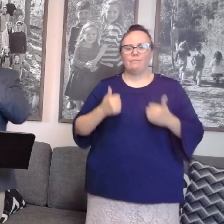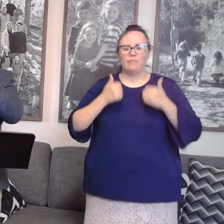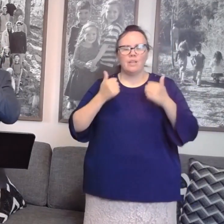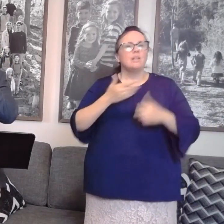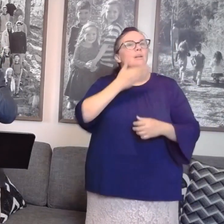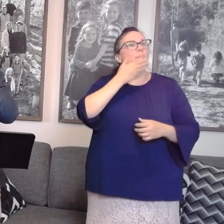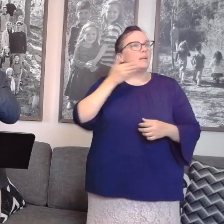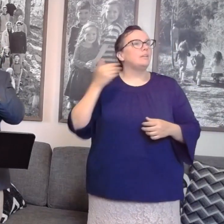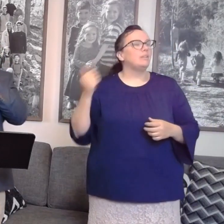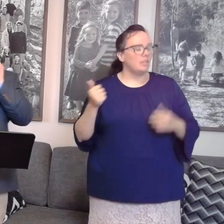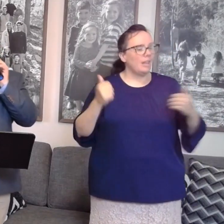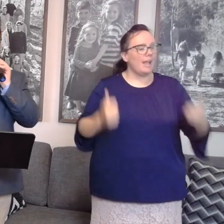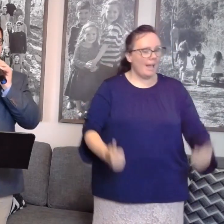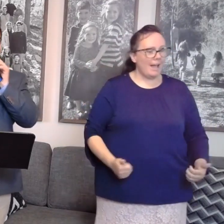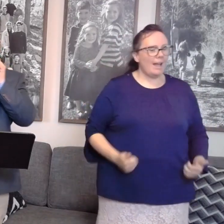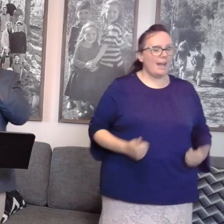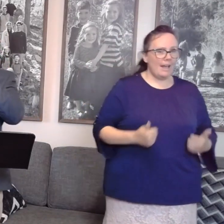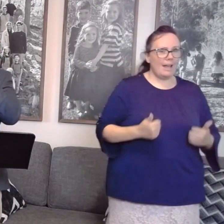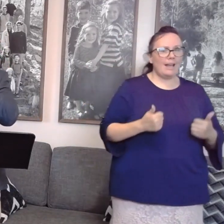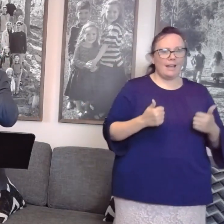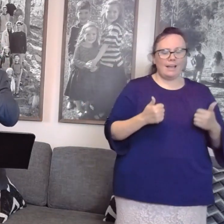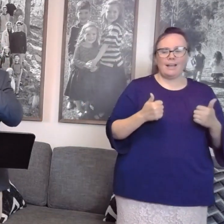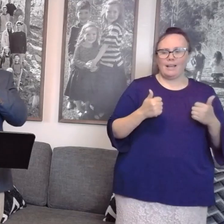life. There's a better